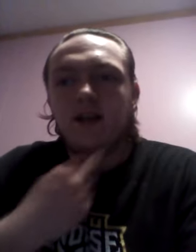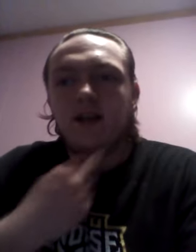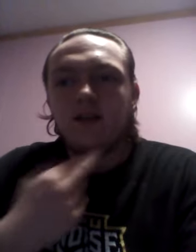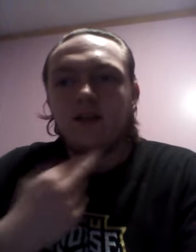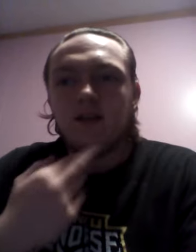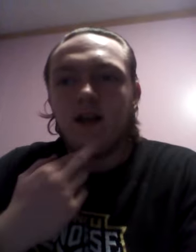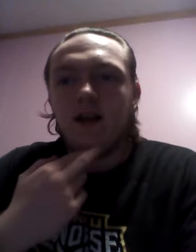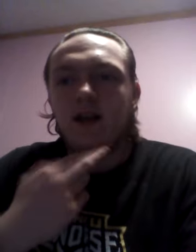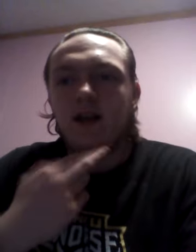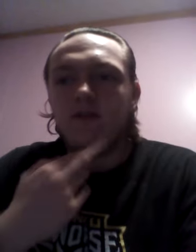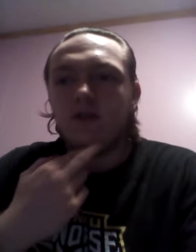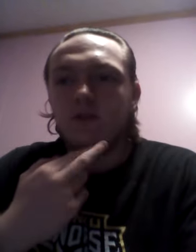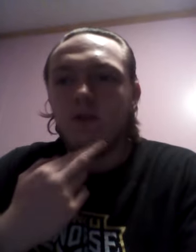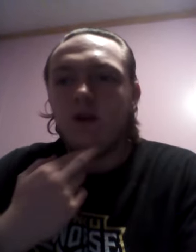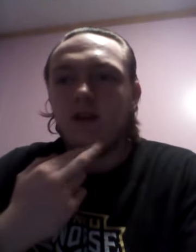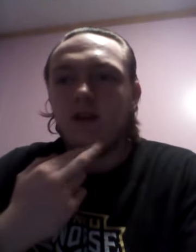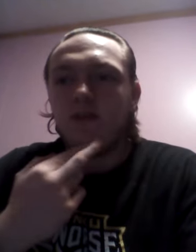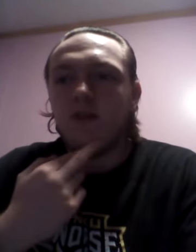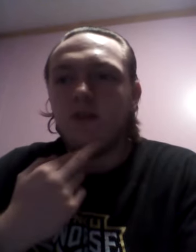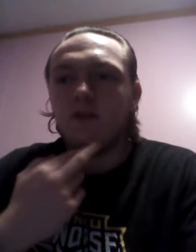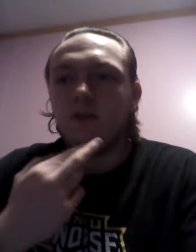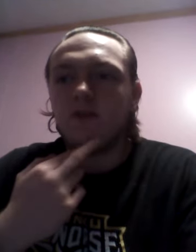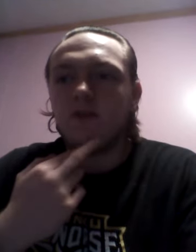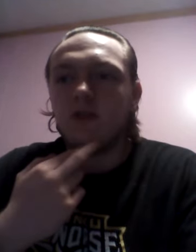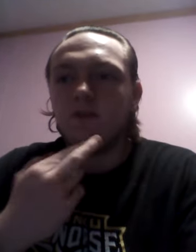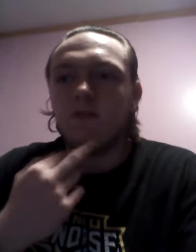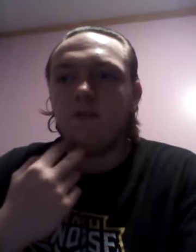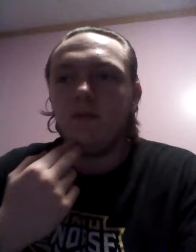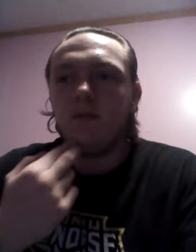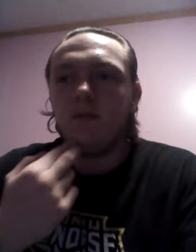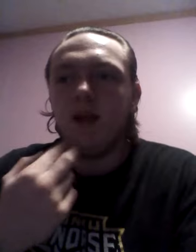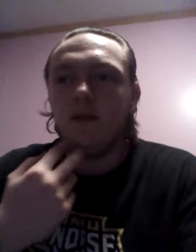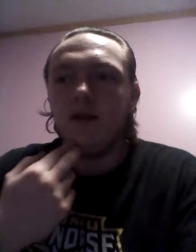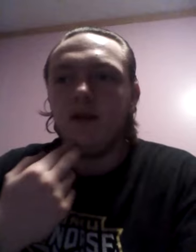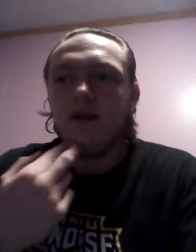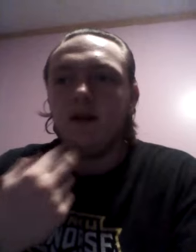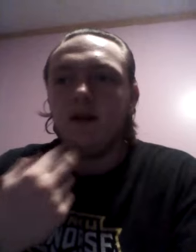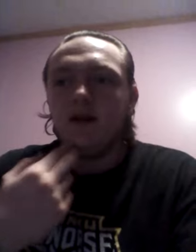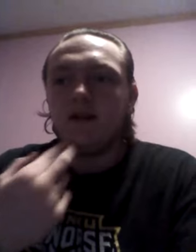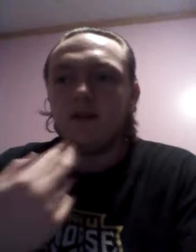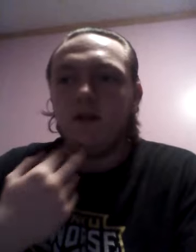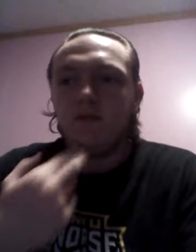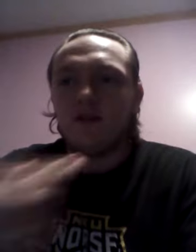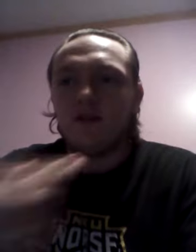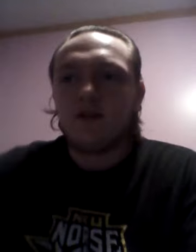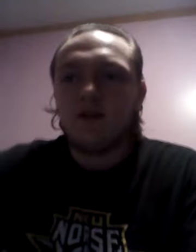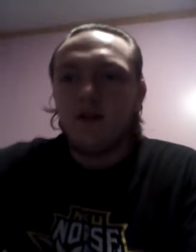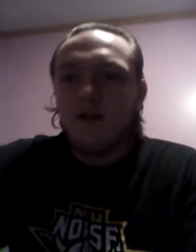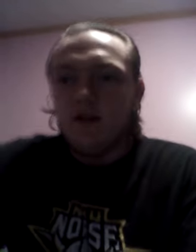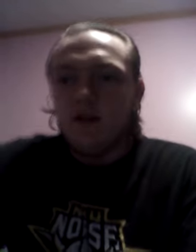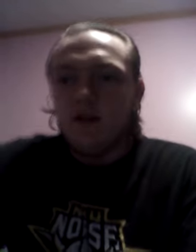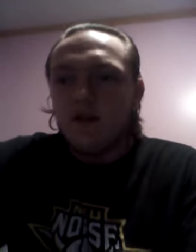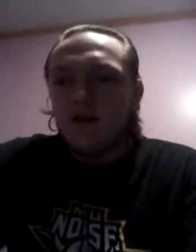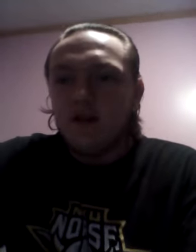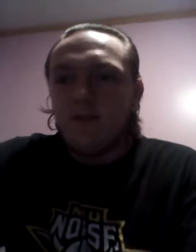Texas, Atlanta versus Milwaukee, Pittsburgh versus Miami, South Dakota versus San